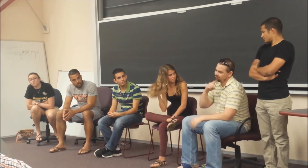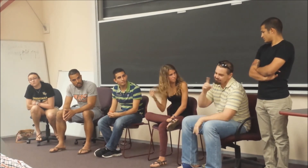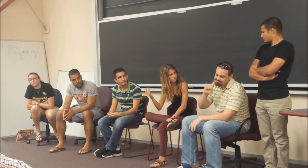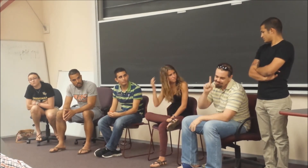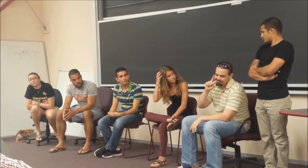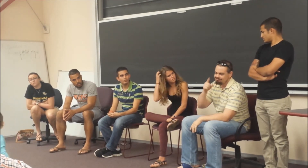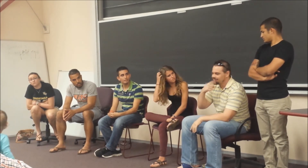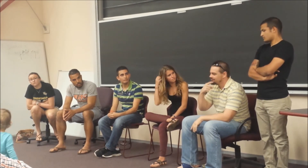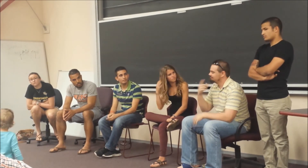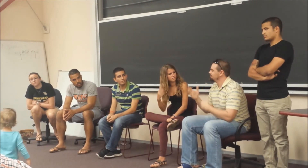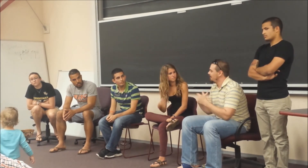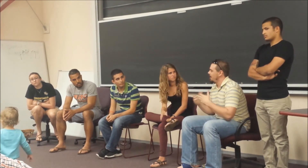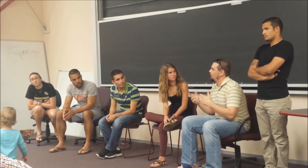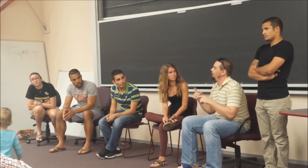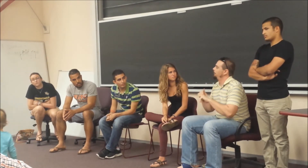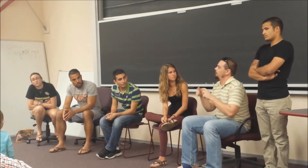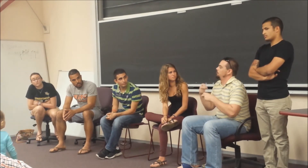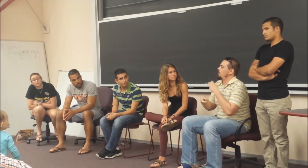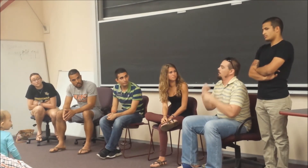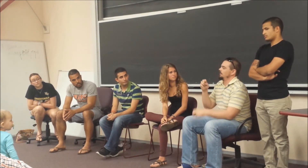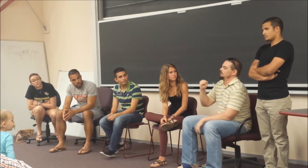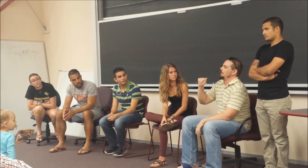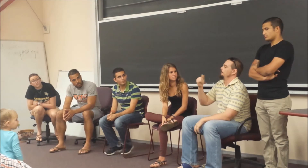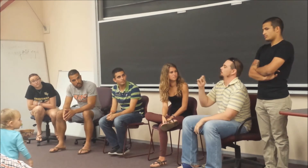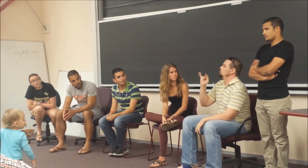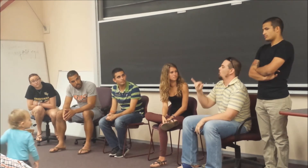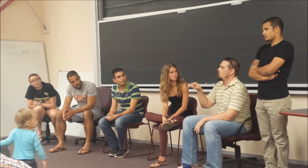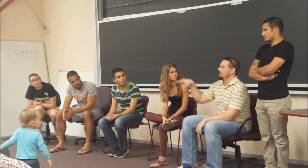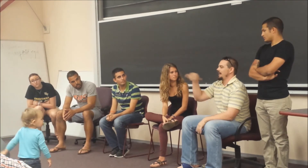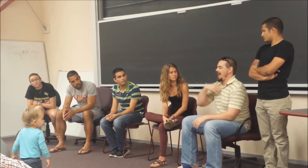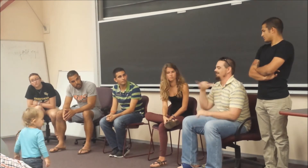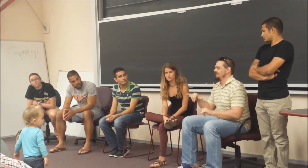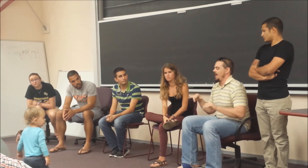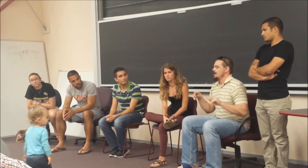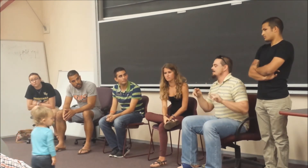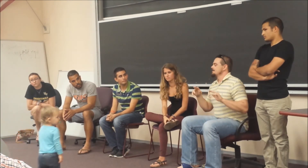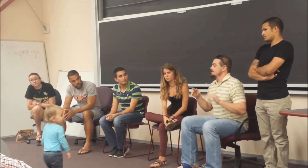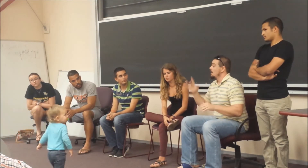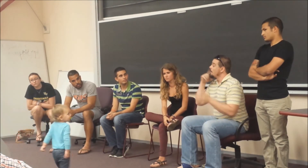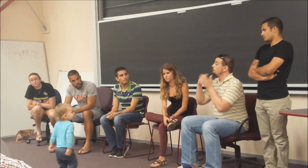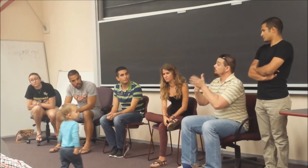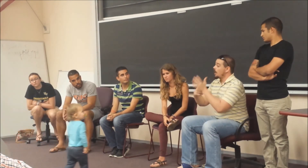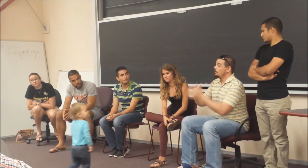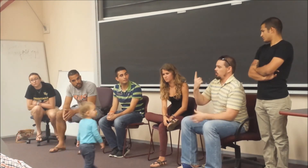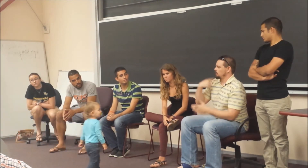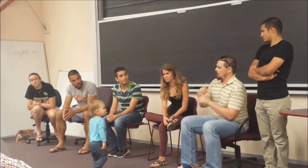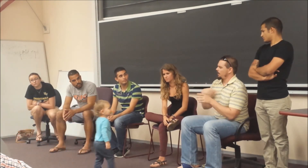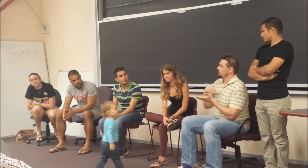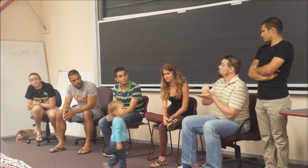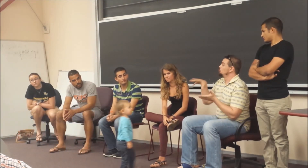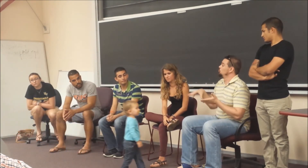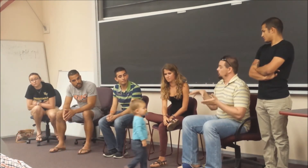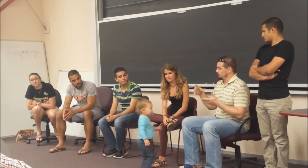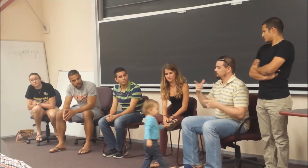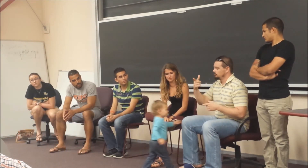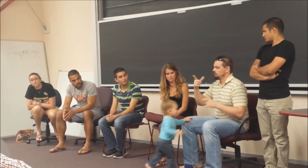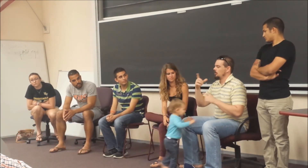can succeed. It doesn't matter whether they're deaf or hearing. It doesn't matter. The problem is the majority have